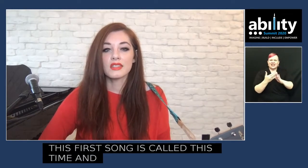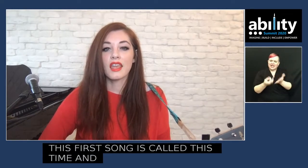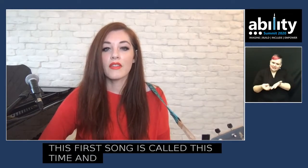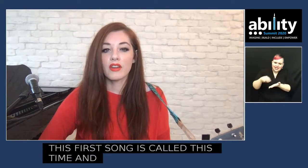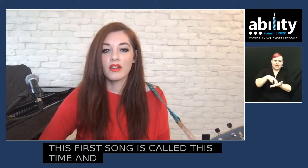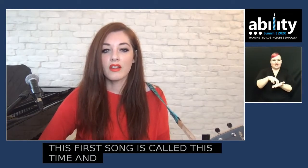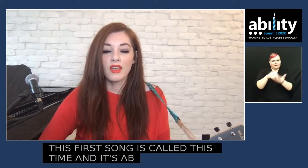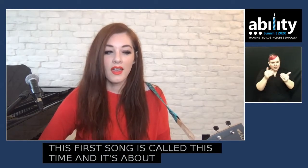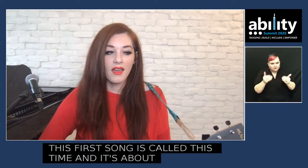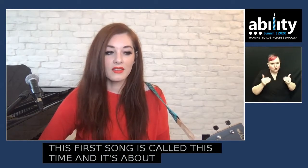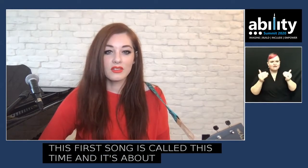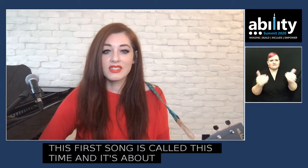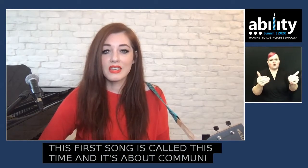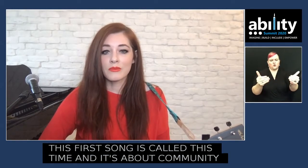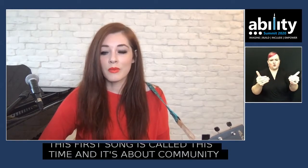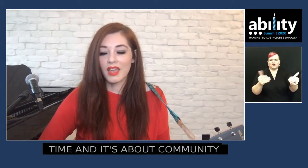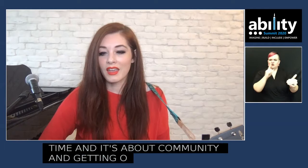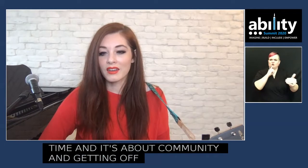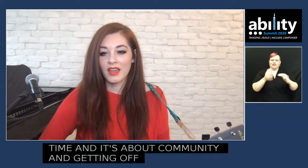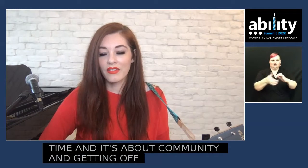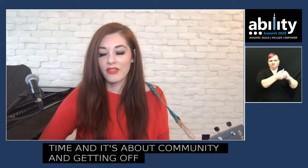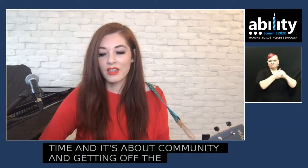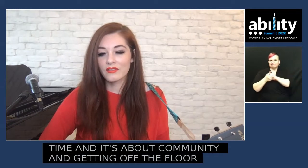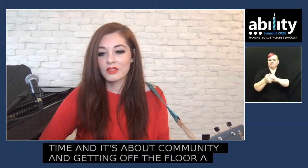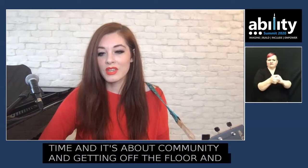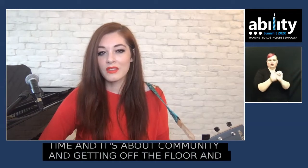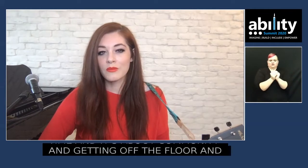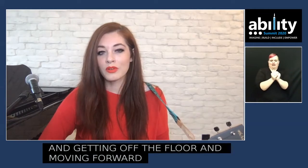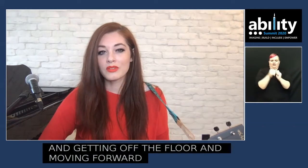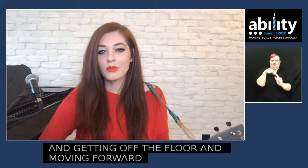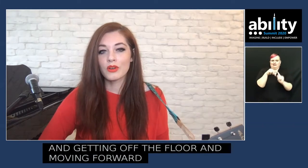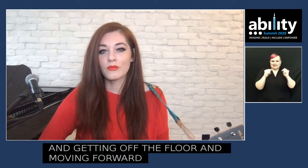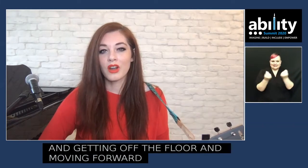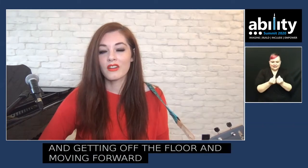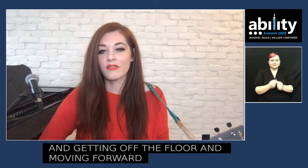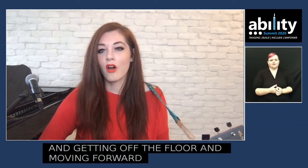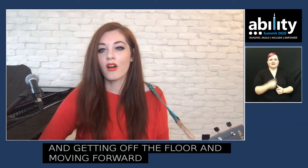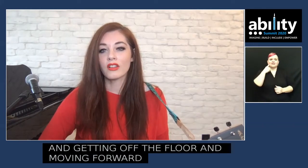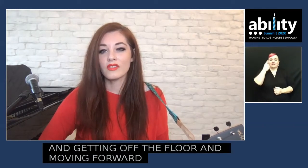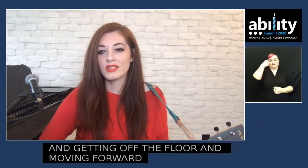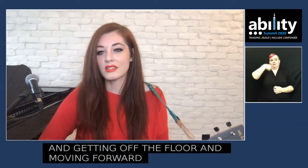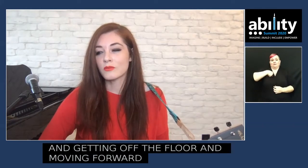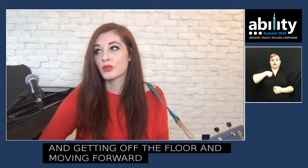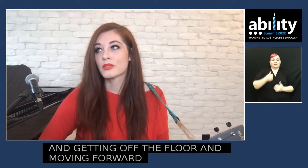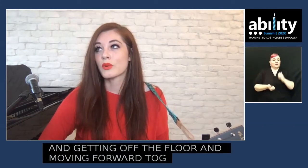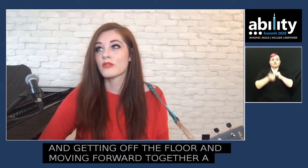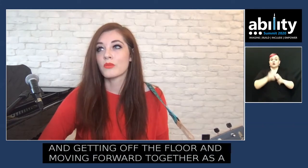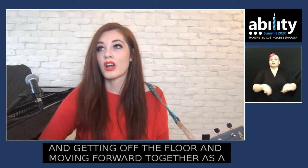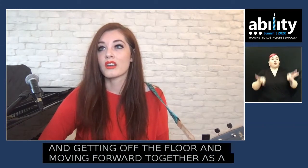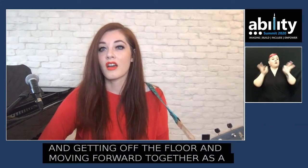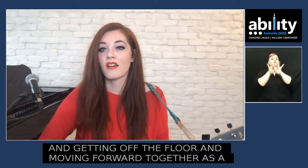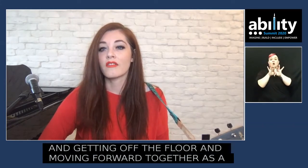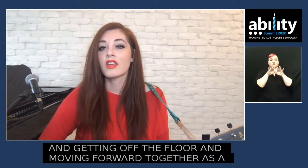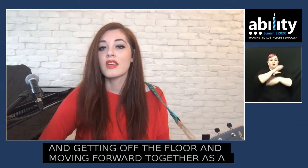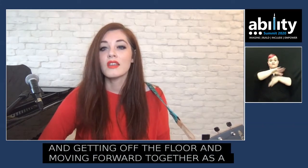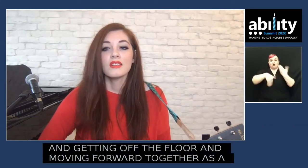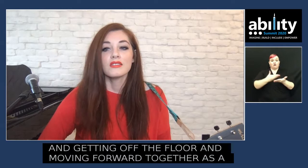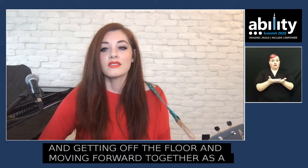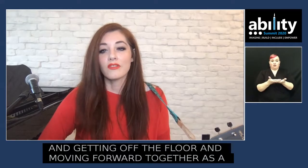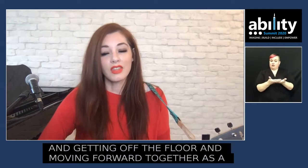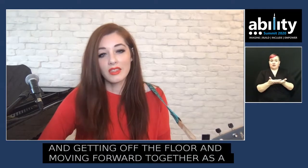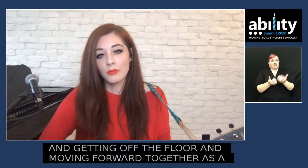forward together as a team. And I think, to me, the most important part of all of this, and the most important part